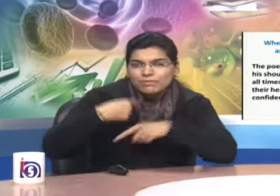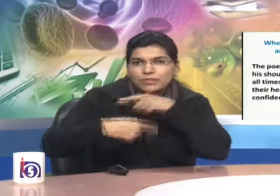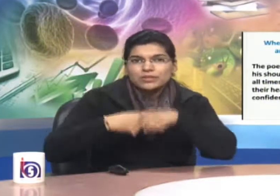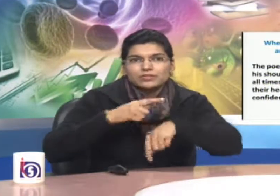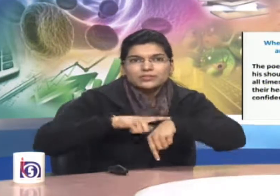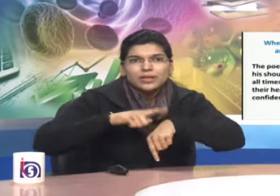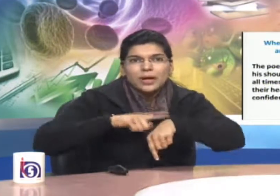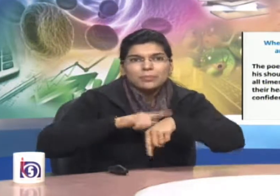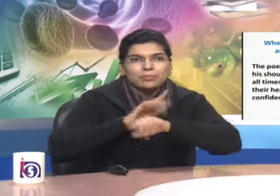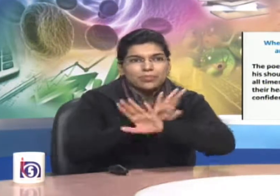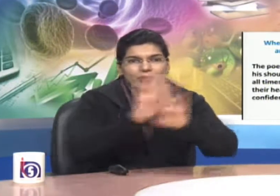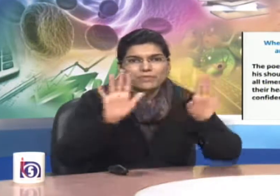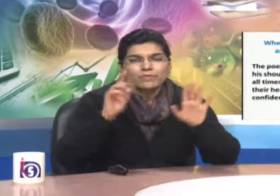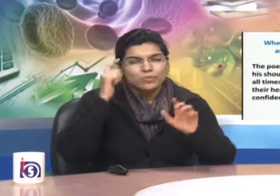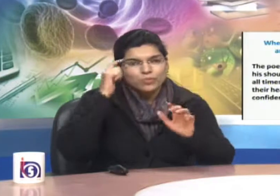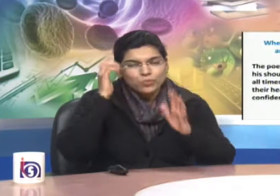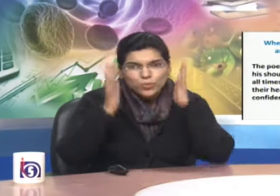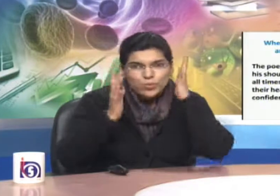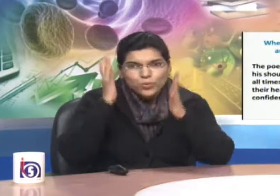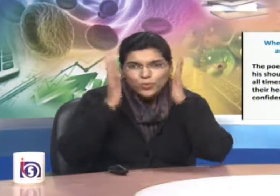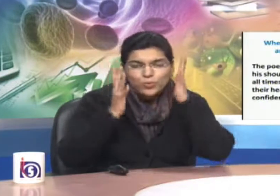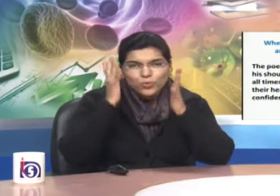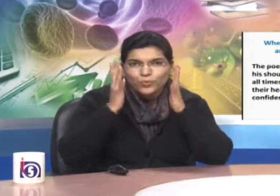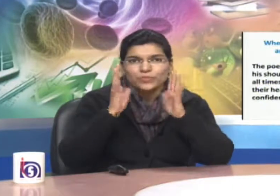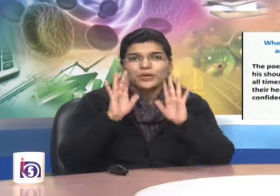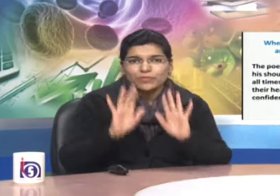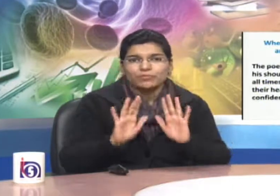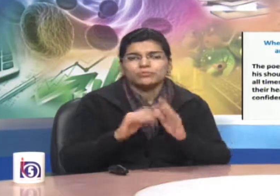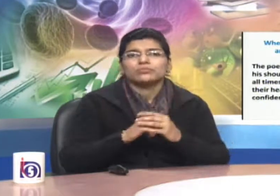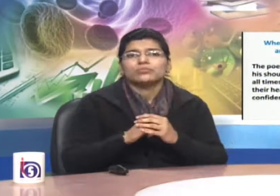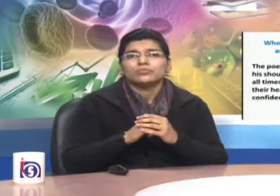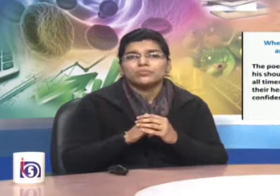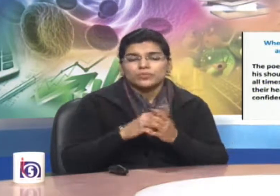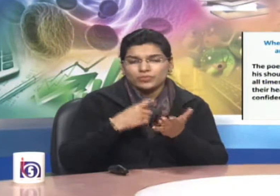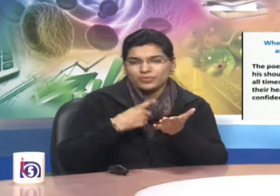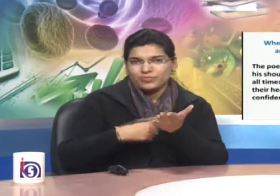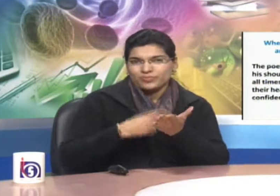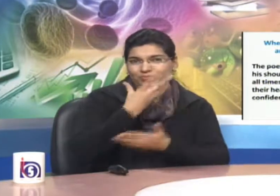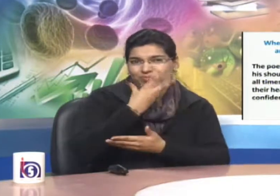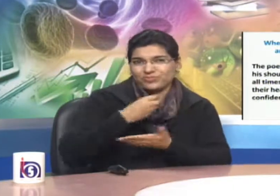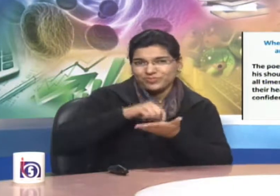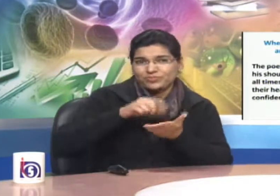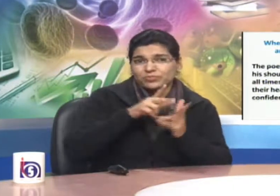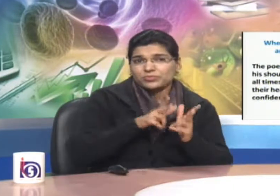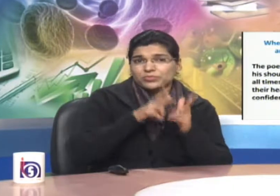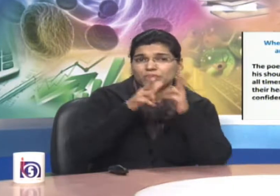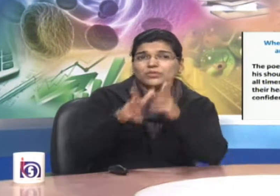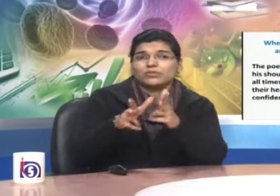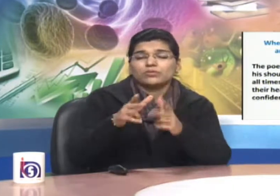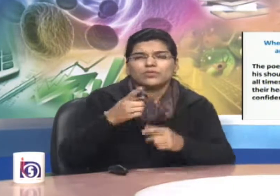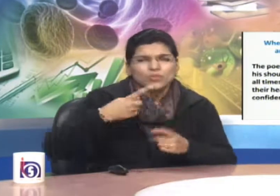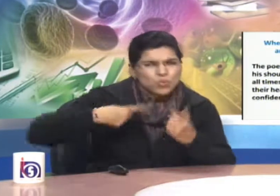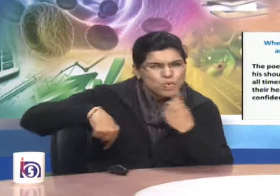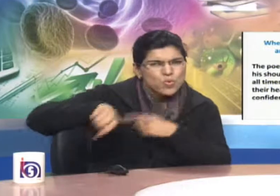that no countryman of his country should live in fear on his